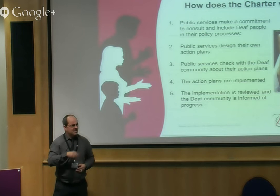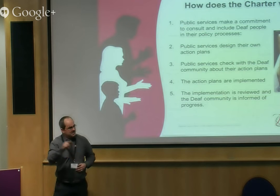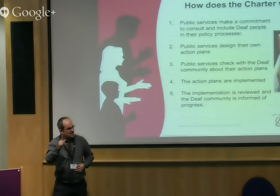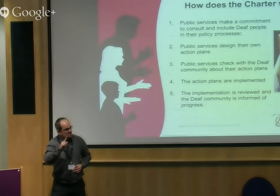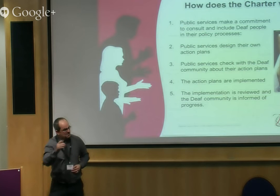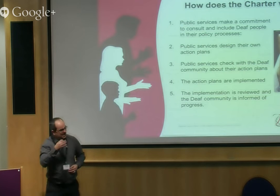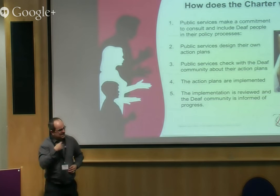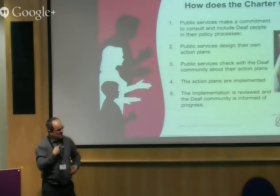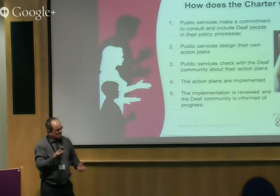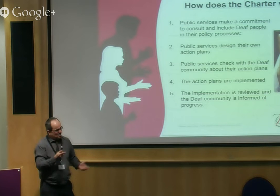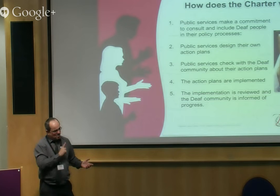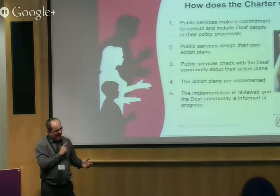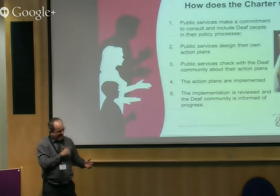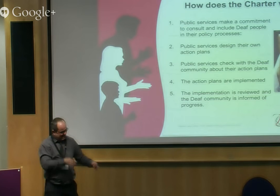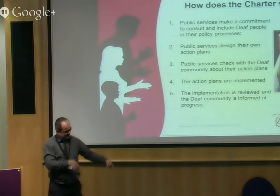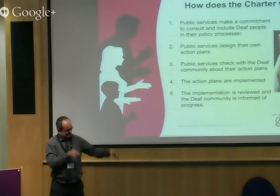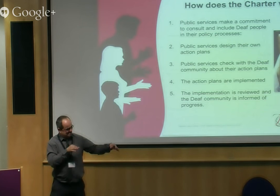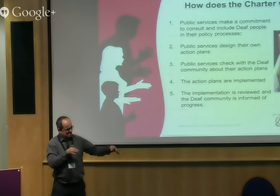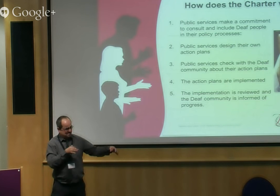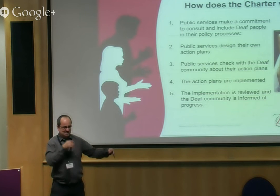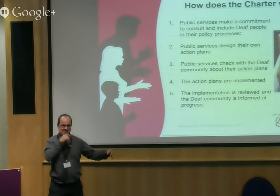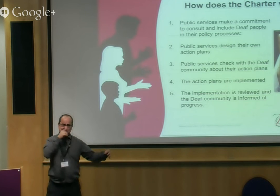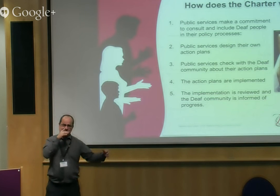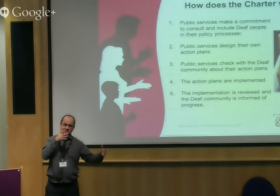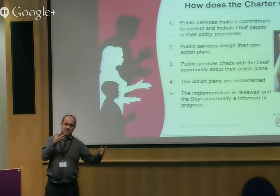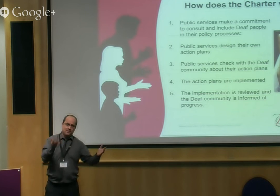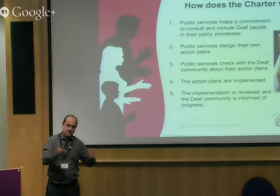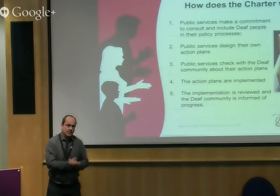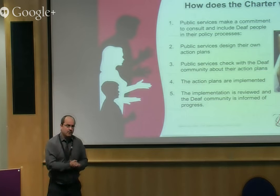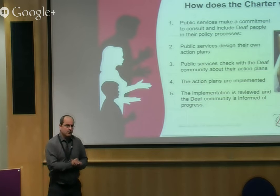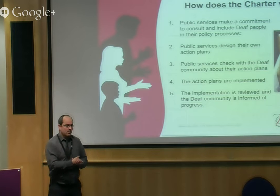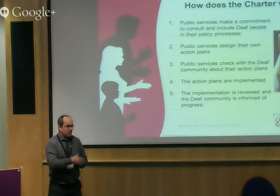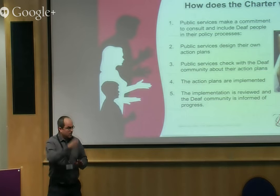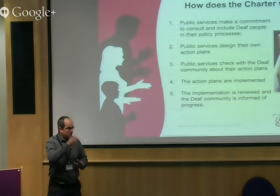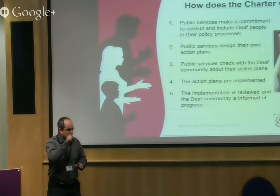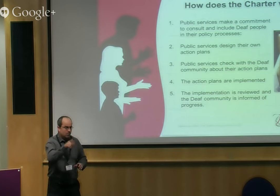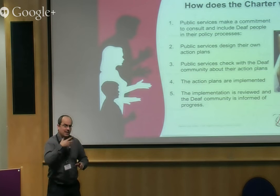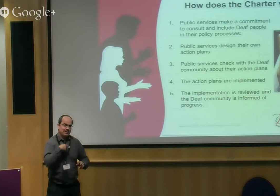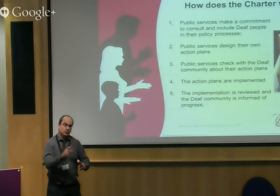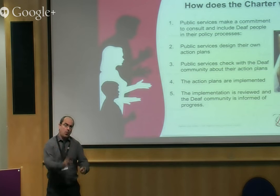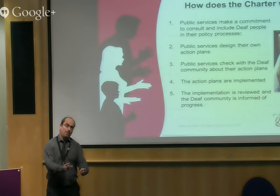opportunity, there's the sign of the Charter, and you need to try it actually such a possibility.